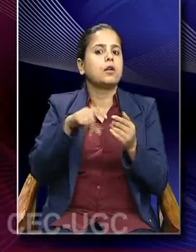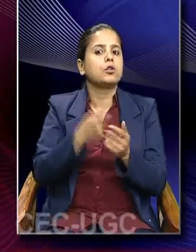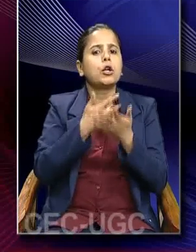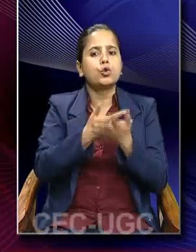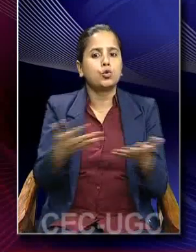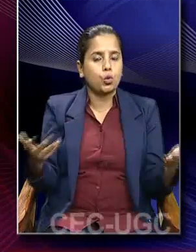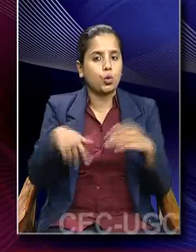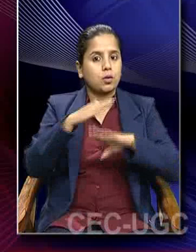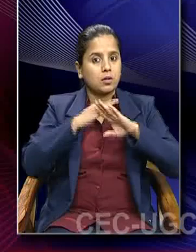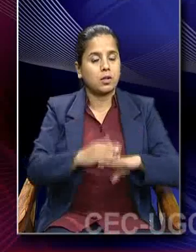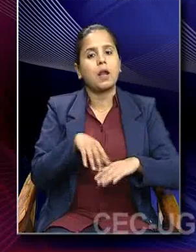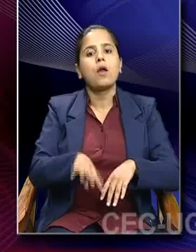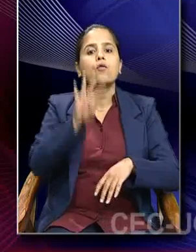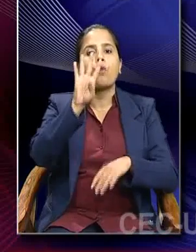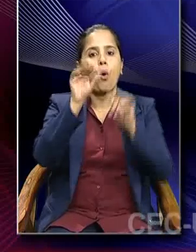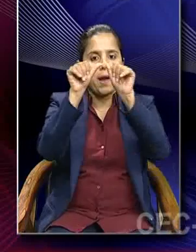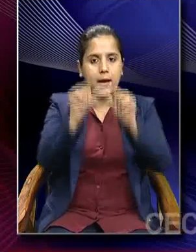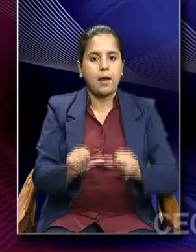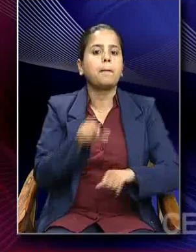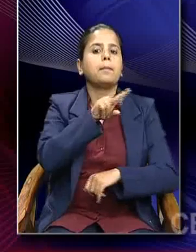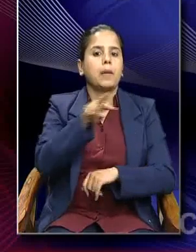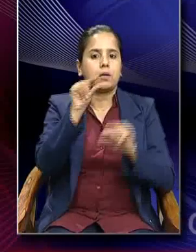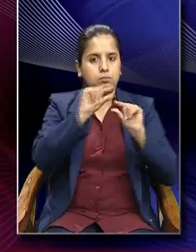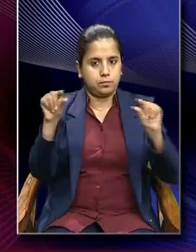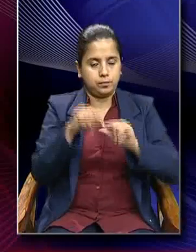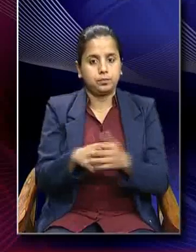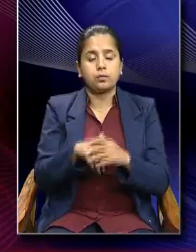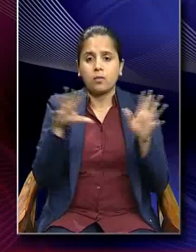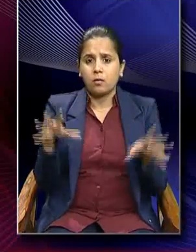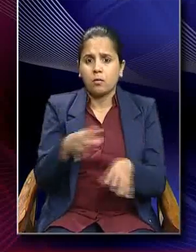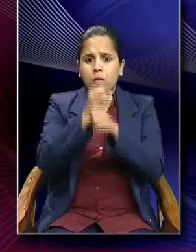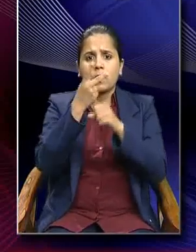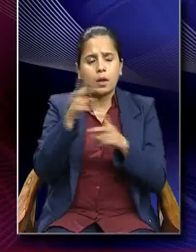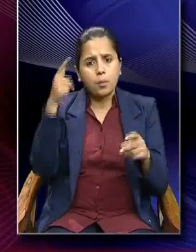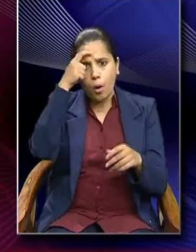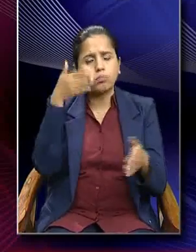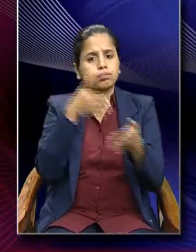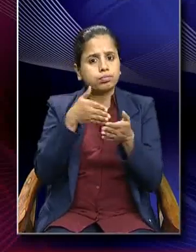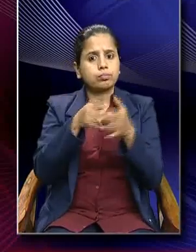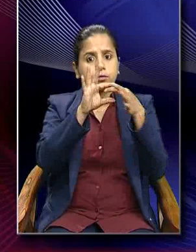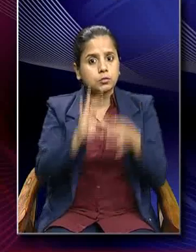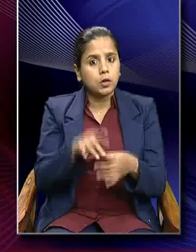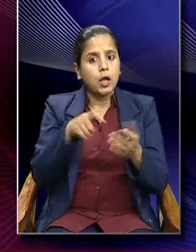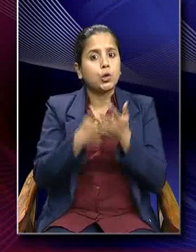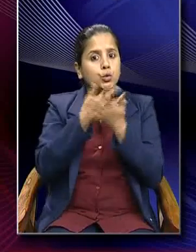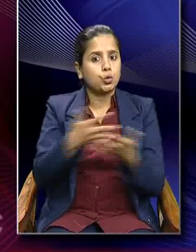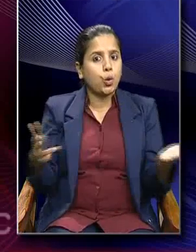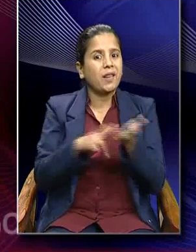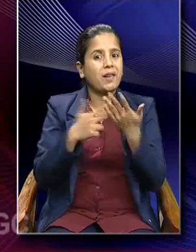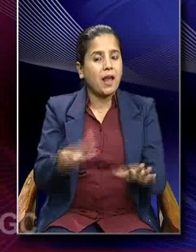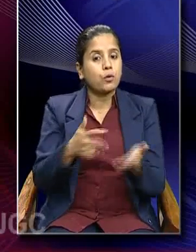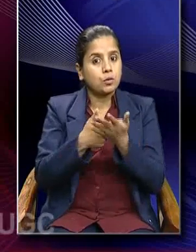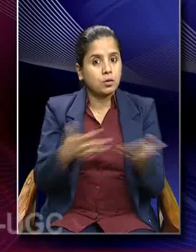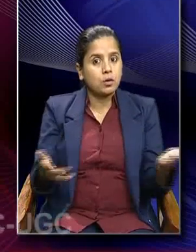four-way definition, to comprehend the issues and challenges related to energy security, to present